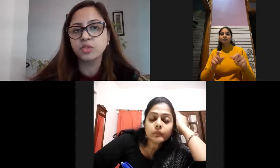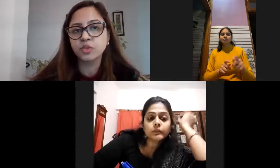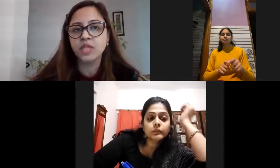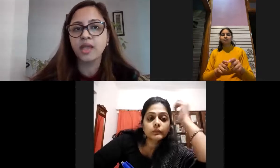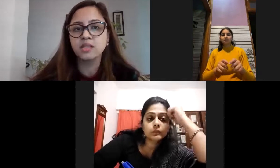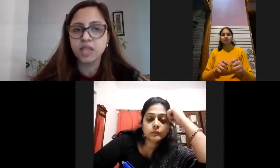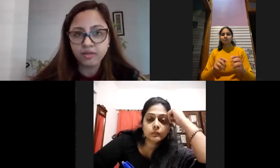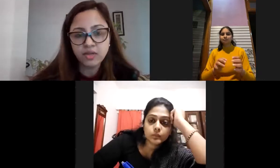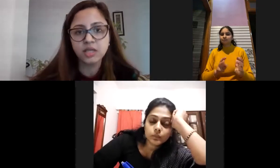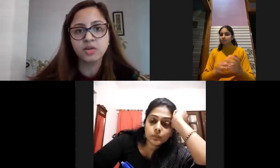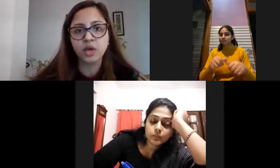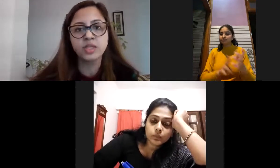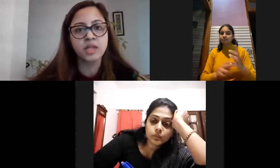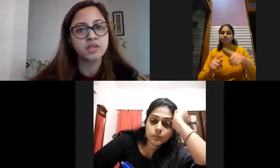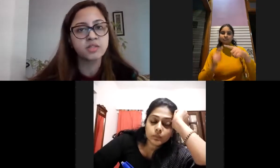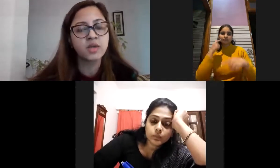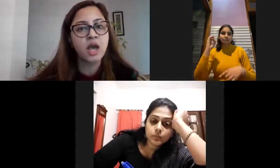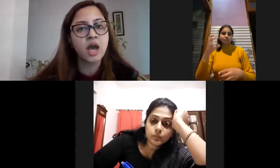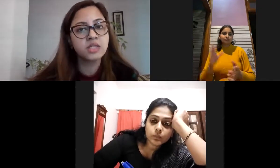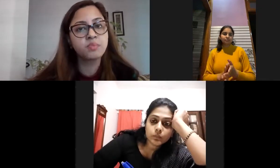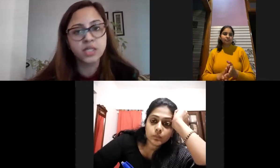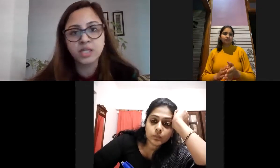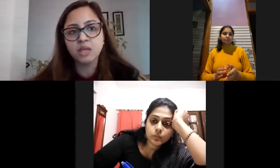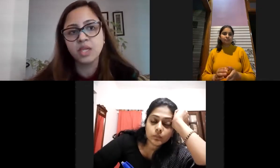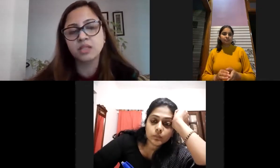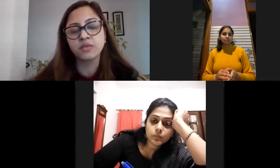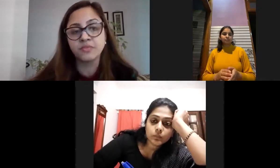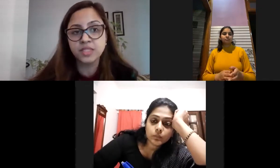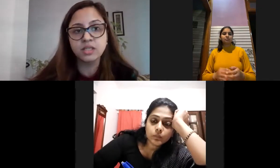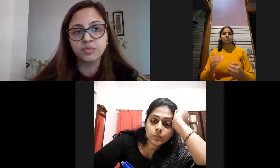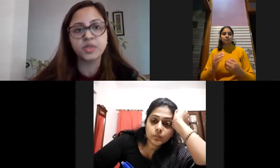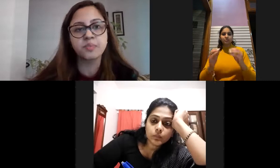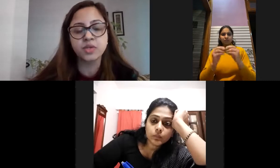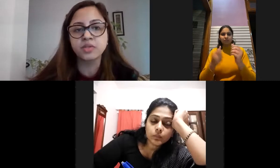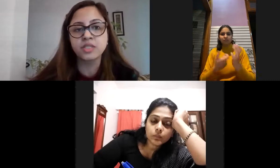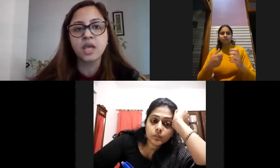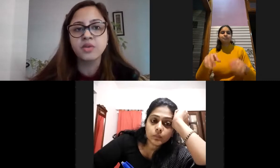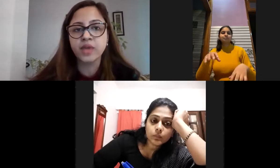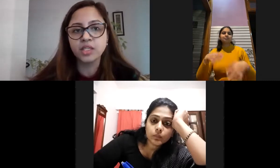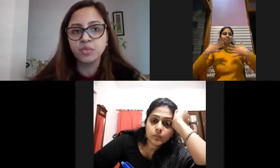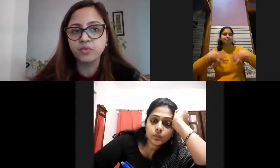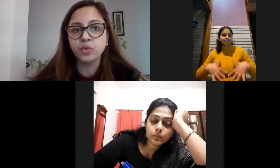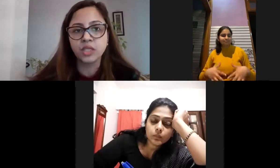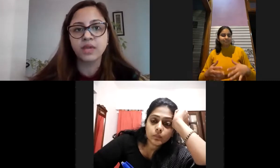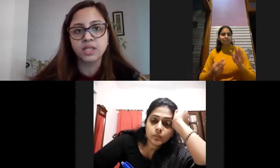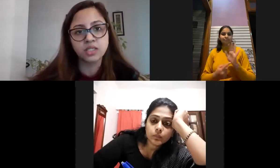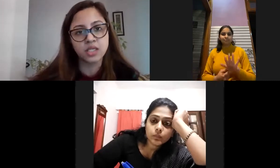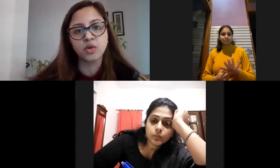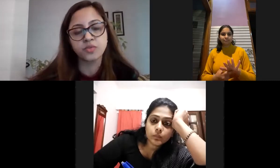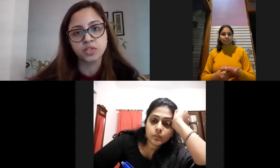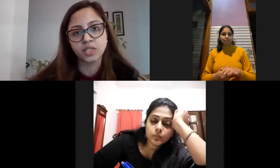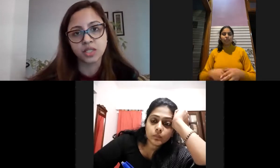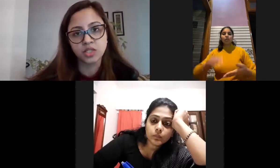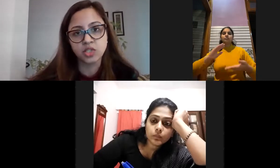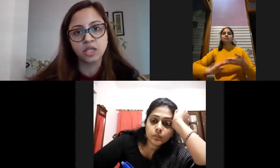of the episodes hangs heavily around the narrative until Bertha makes a physical appearance right before the wedding day